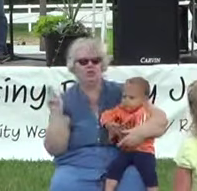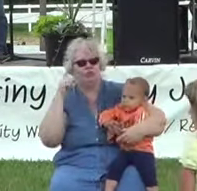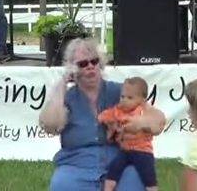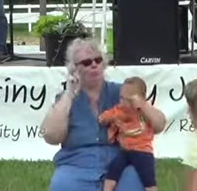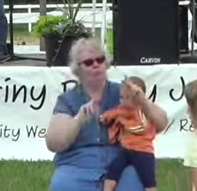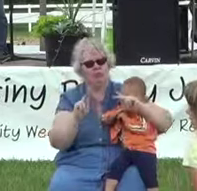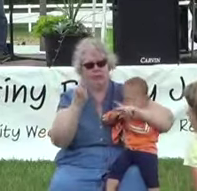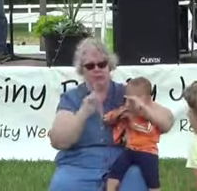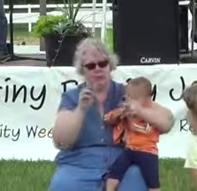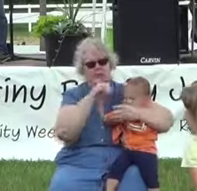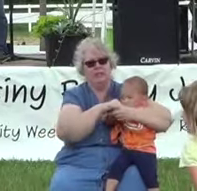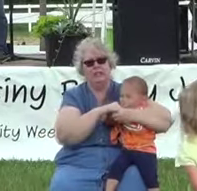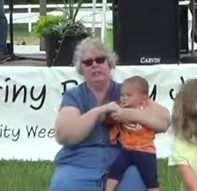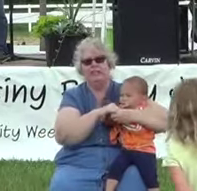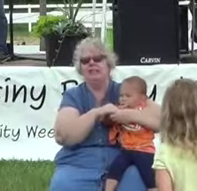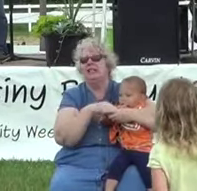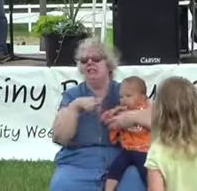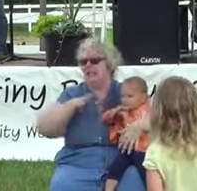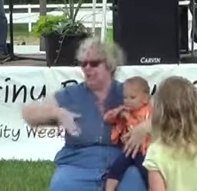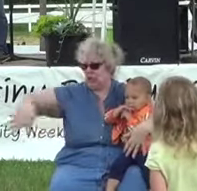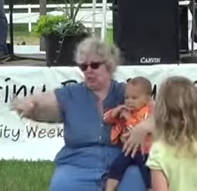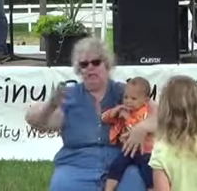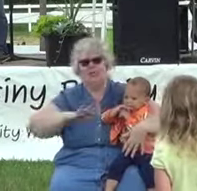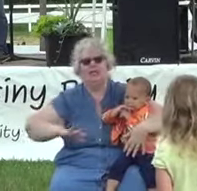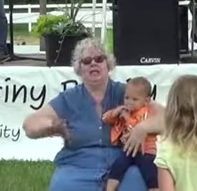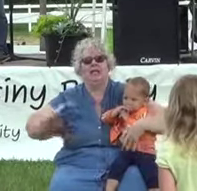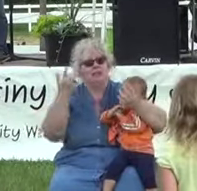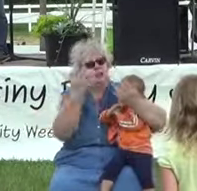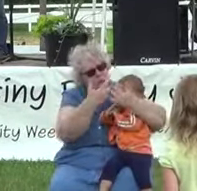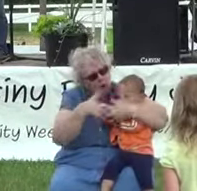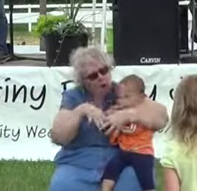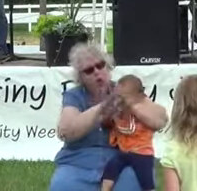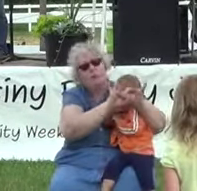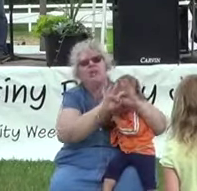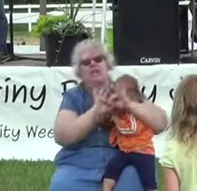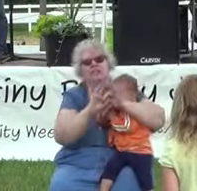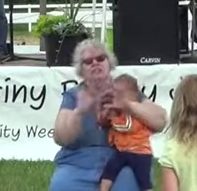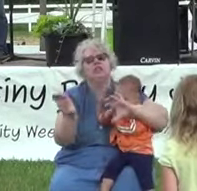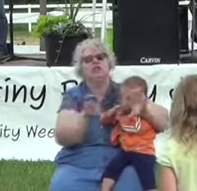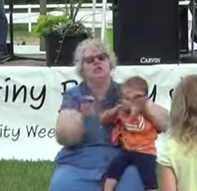county, to get in unity and one accord and do something for Jesus.